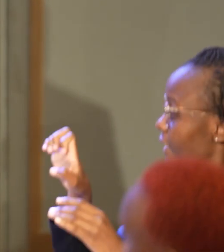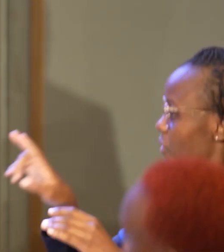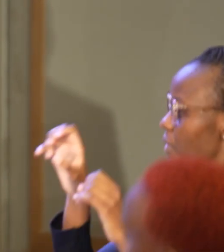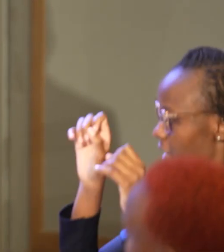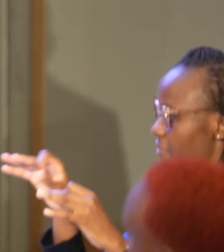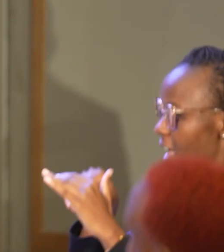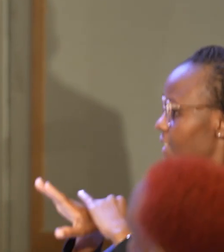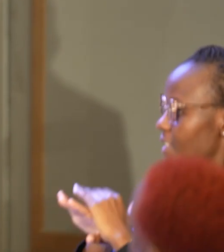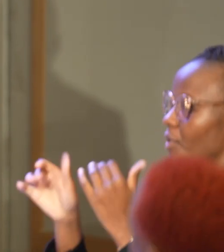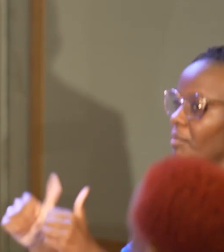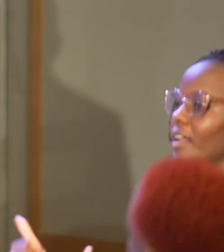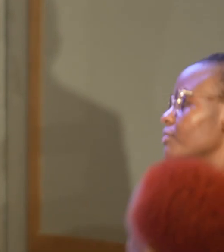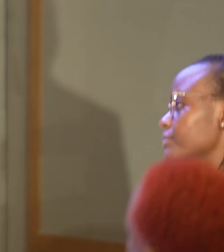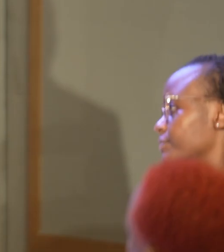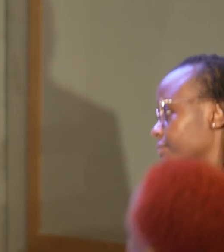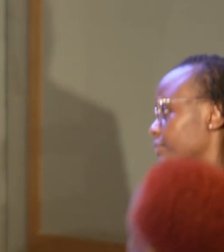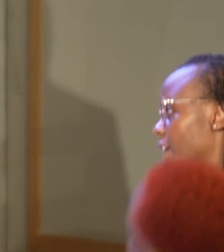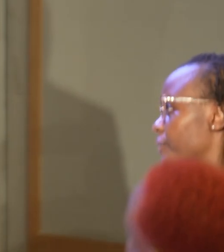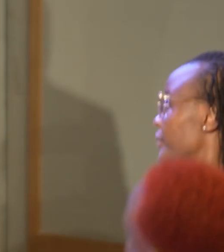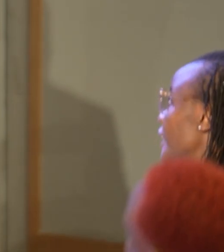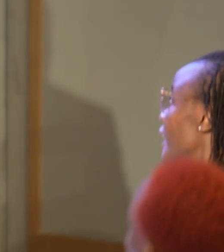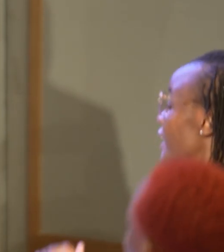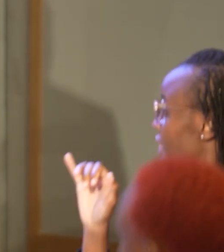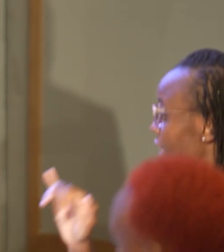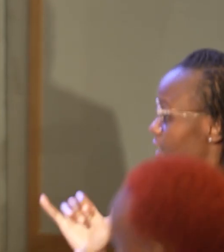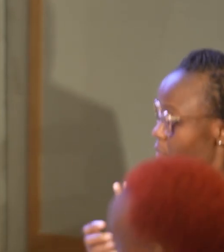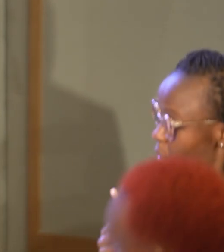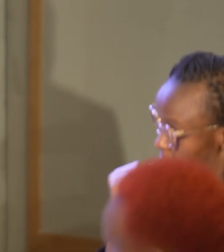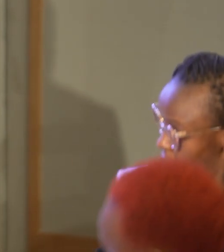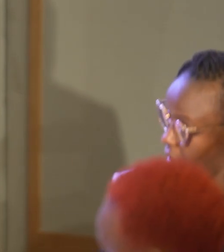they are not accessible. And that is both,